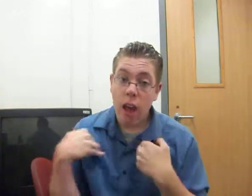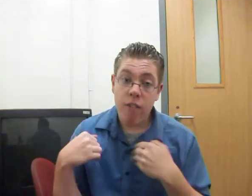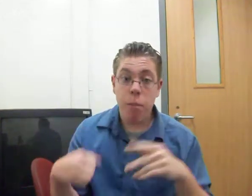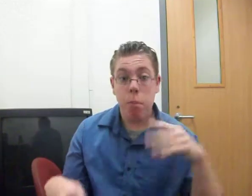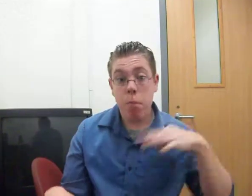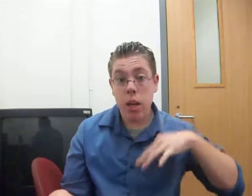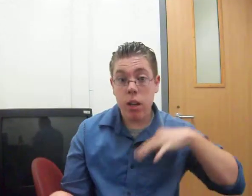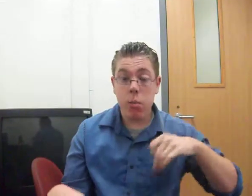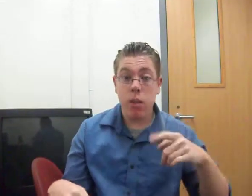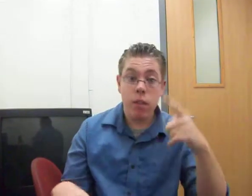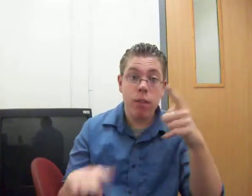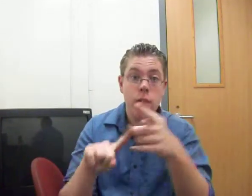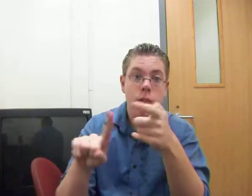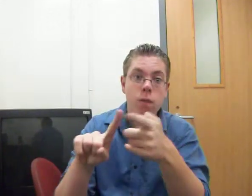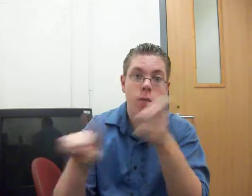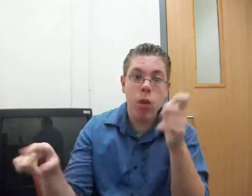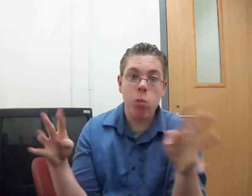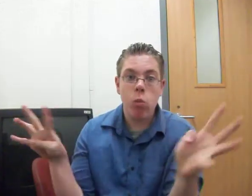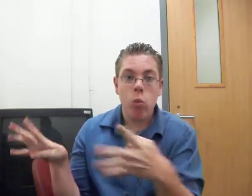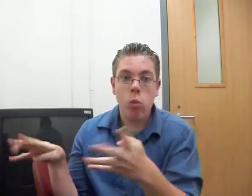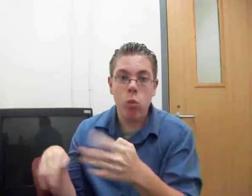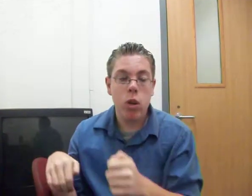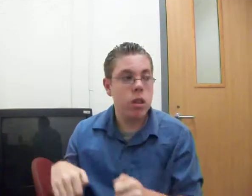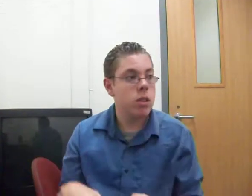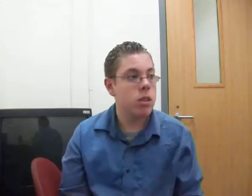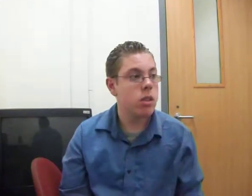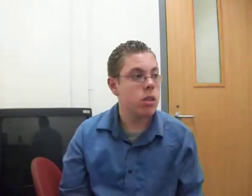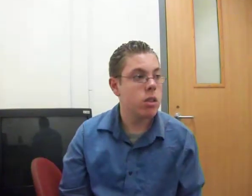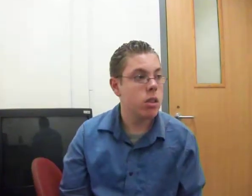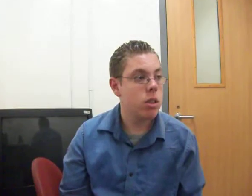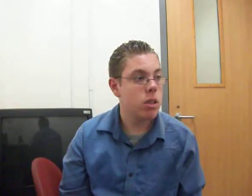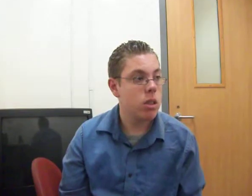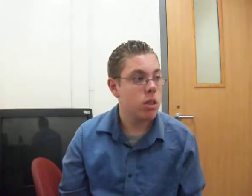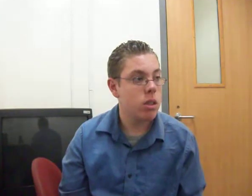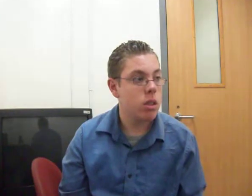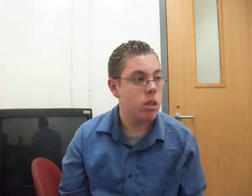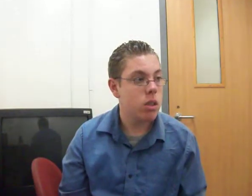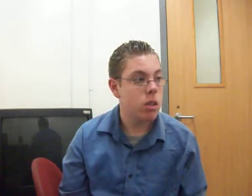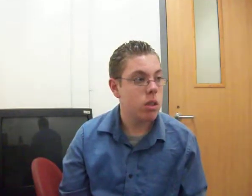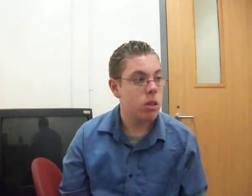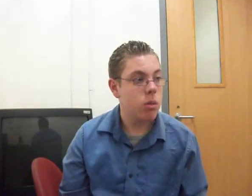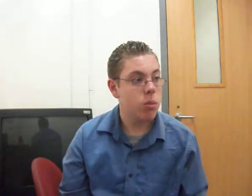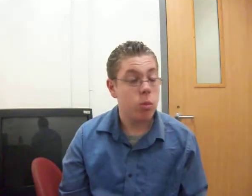The best point of sail for a sailboat is with the wind on the beam, 90 degrees to the sail.